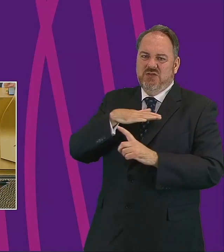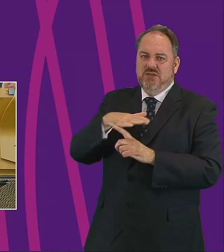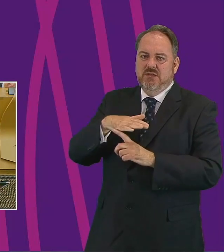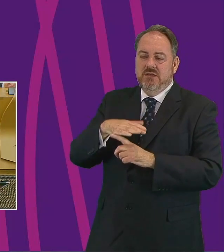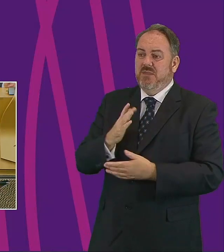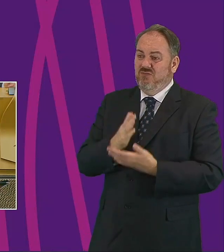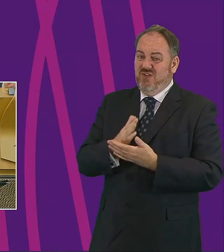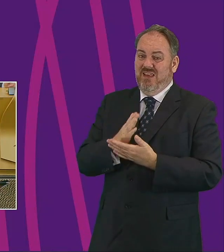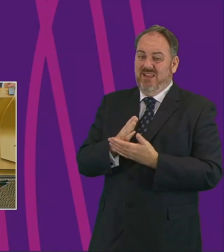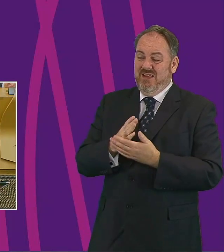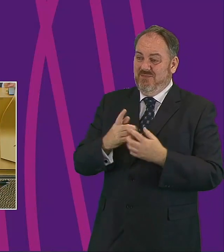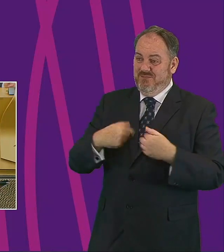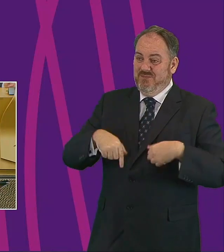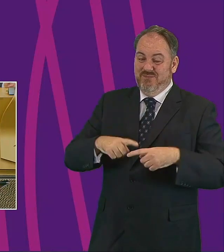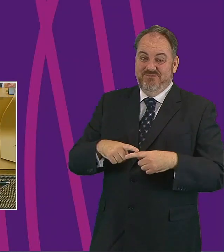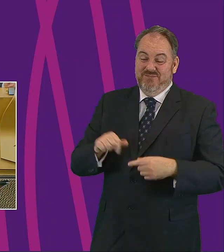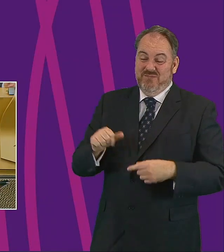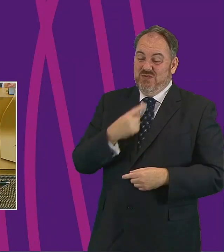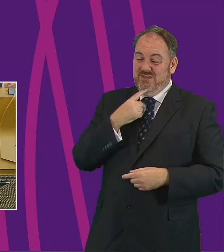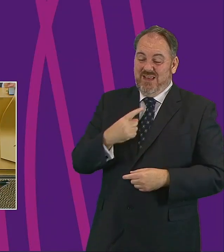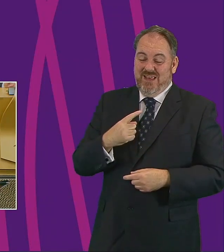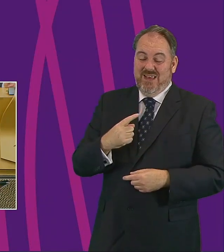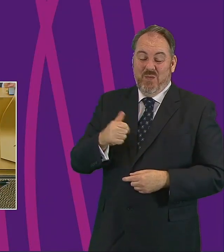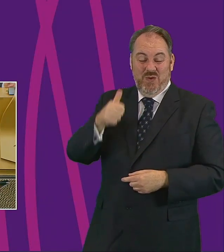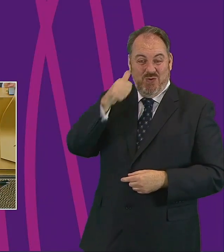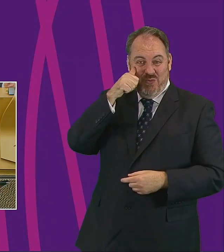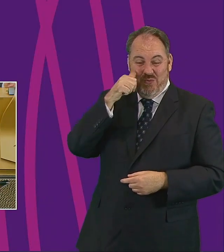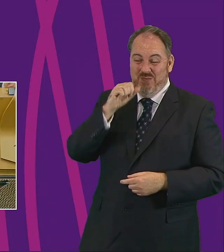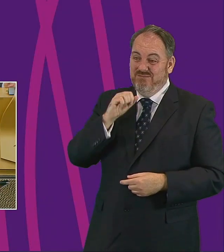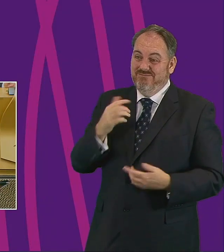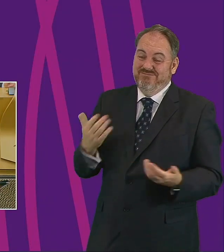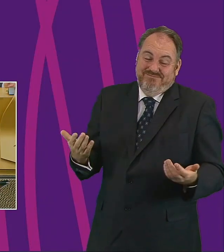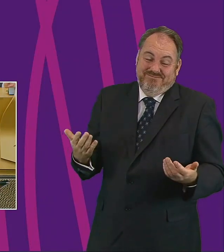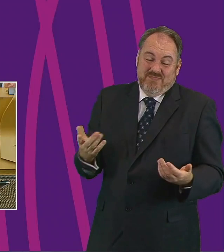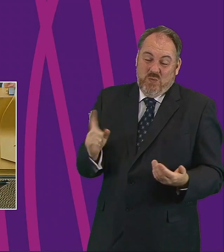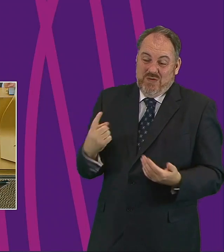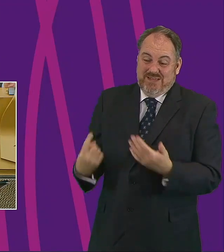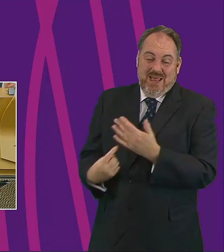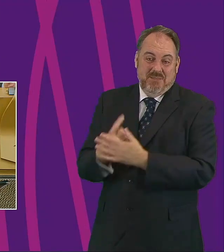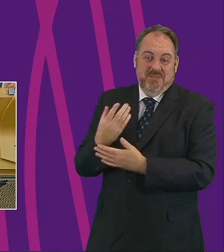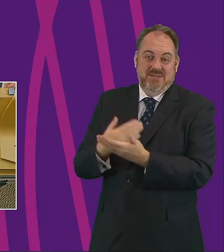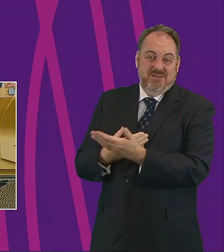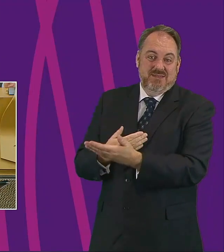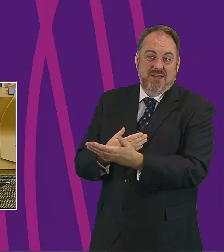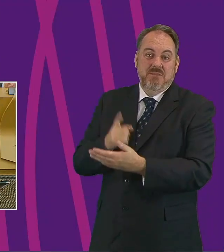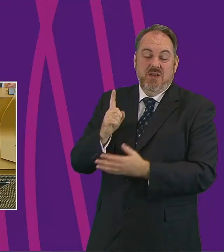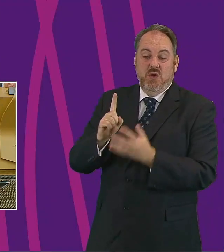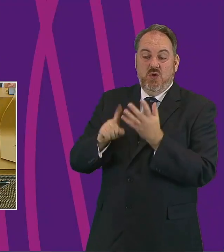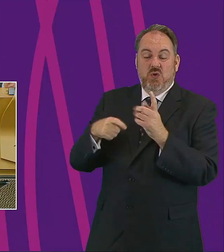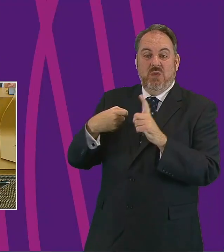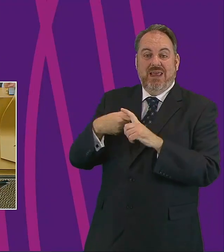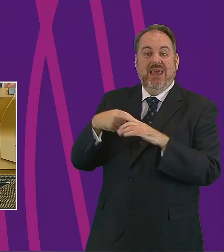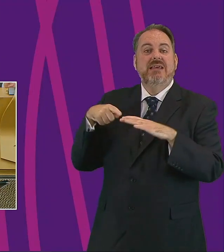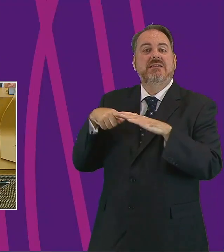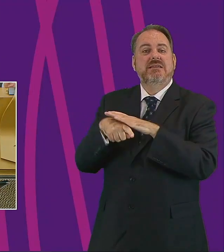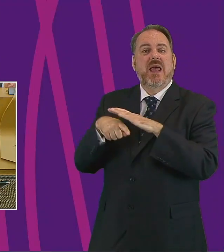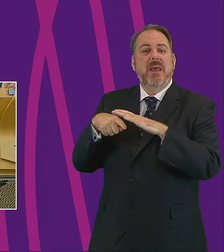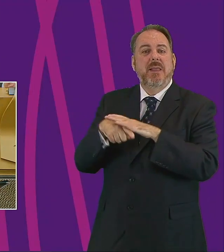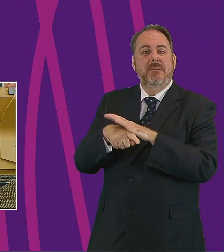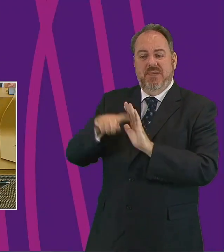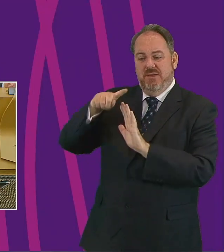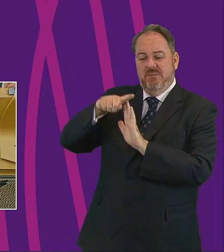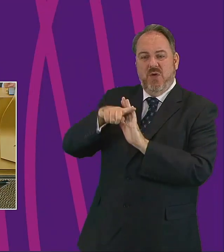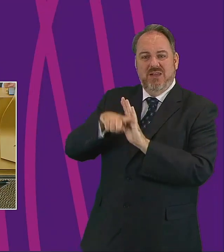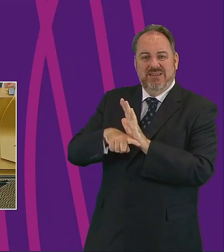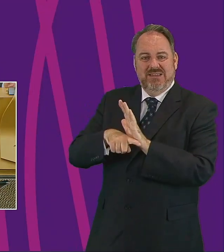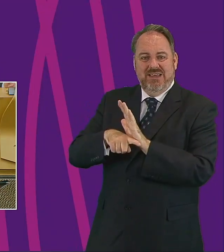say, and we knew this, I think, before this tragedy, but it is underlined by this tragedy, that the UK asylum system is not